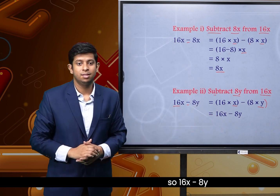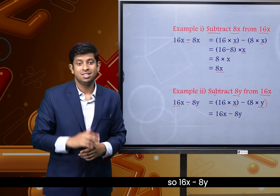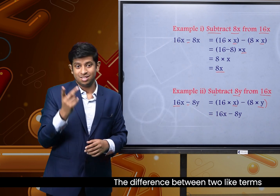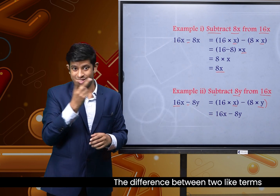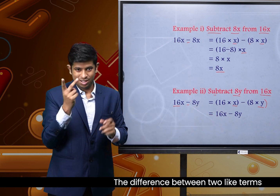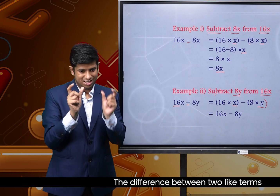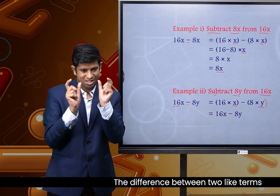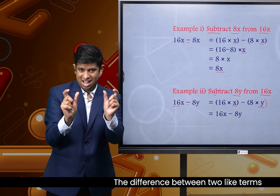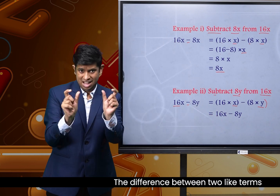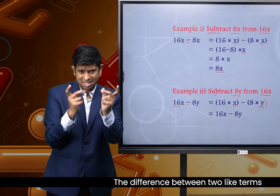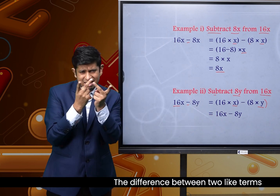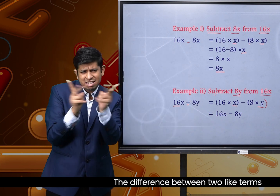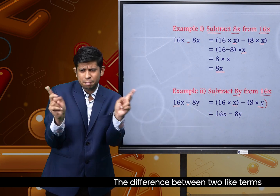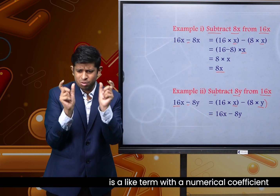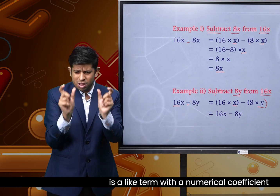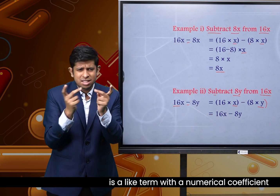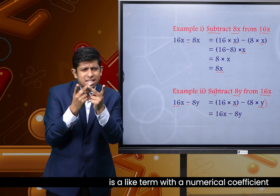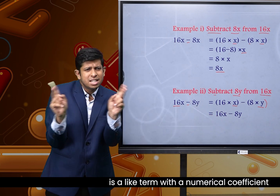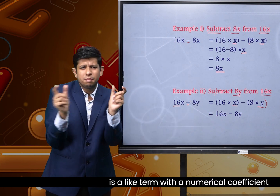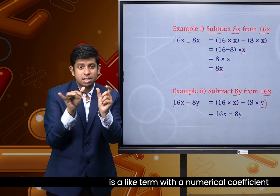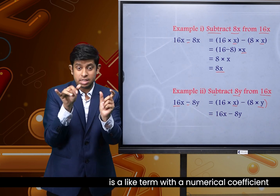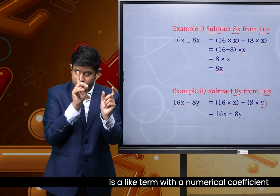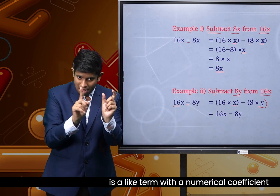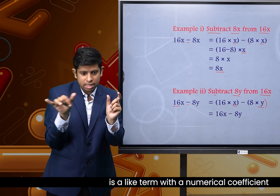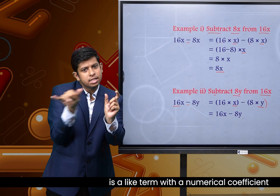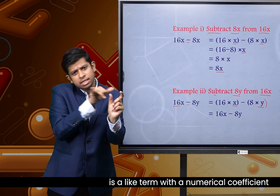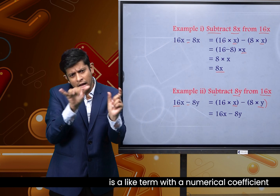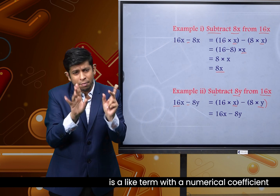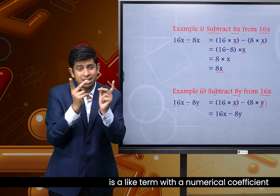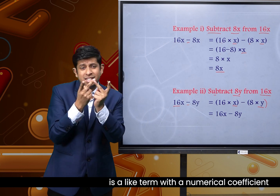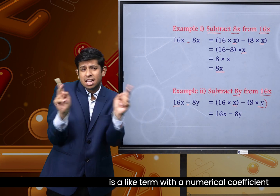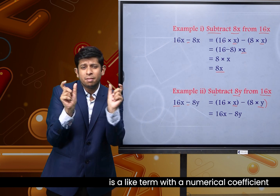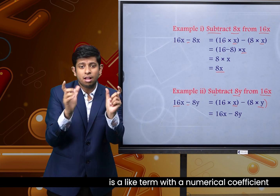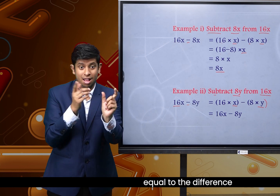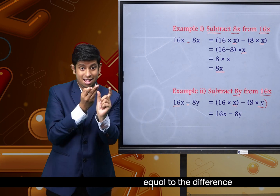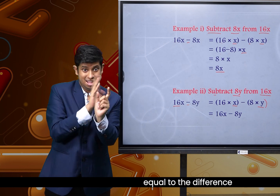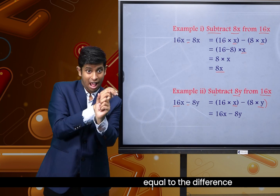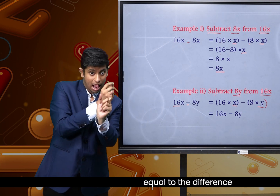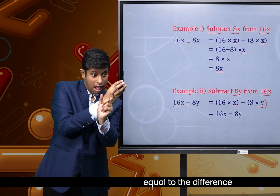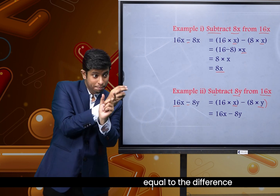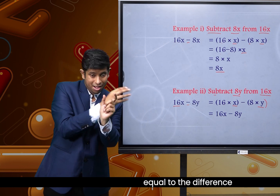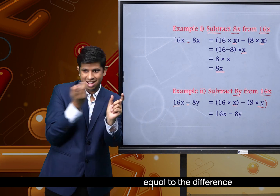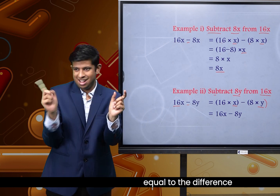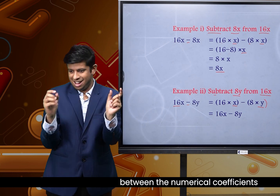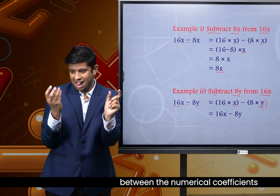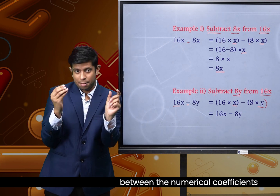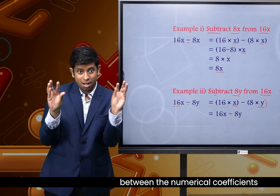The difference between two like terms is a like term with a numerical coefficient equal to the difference between the